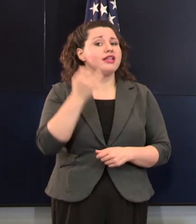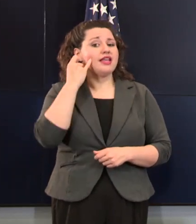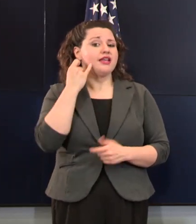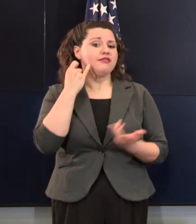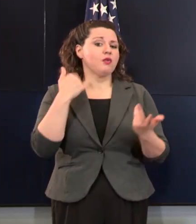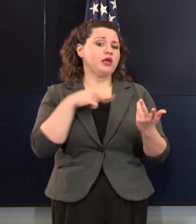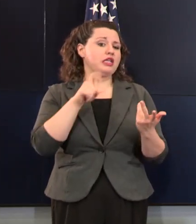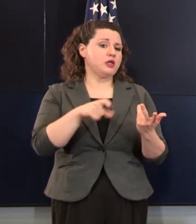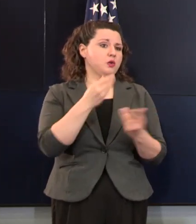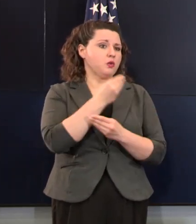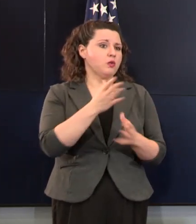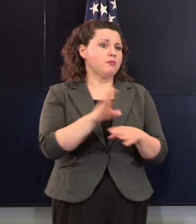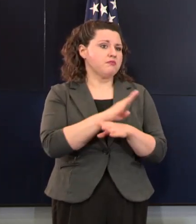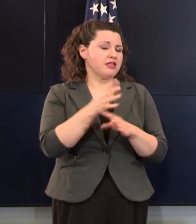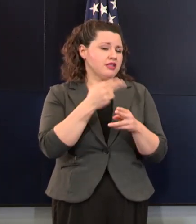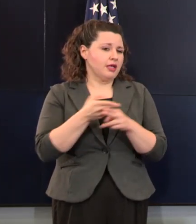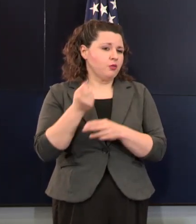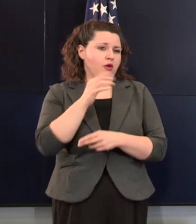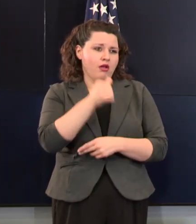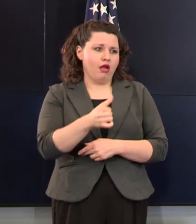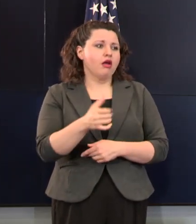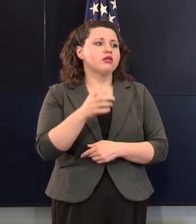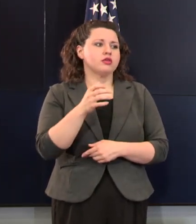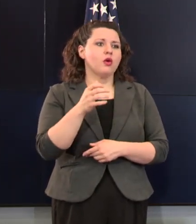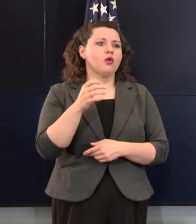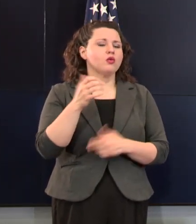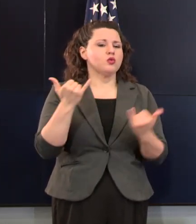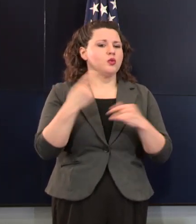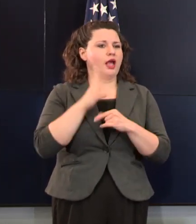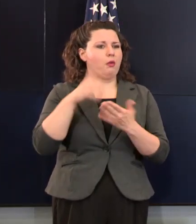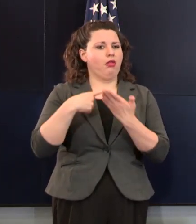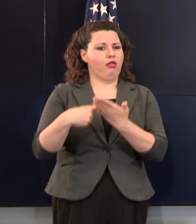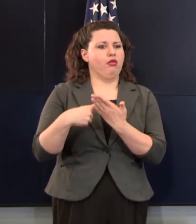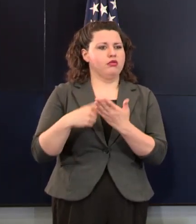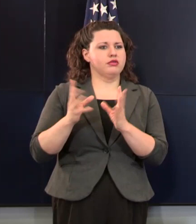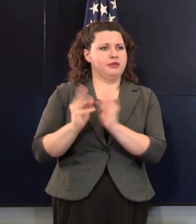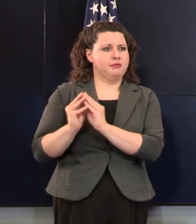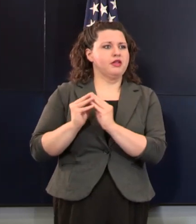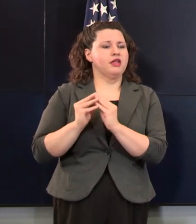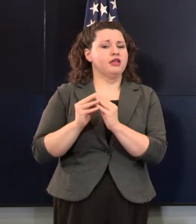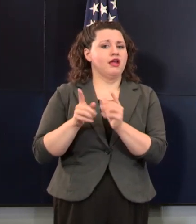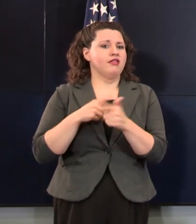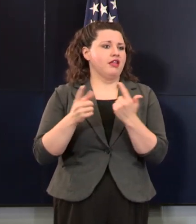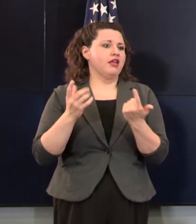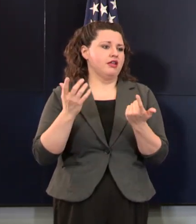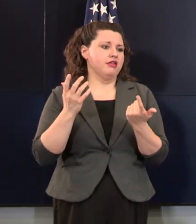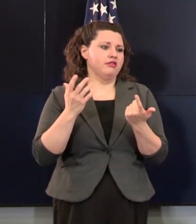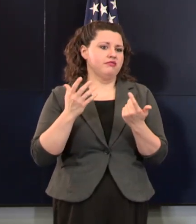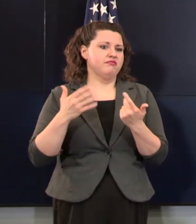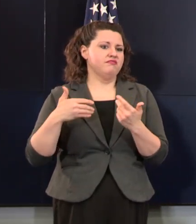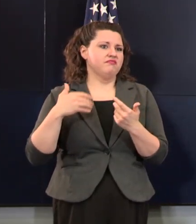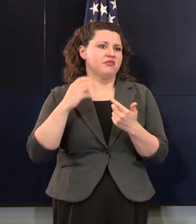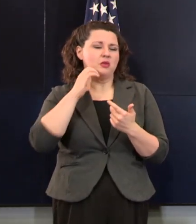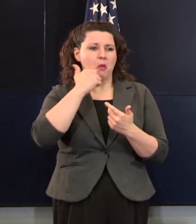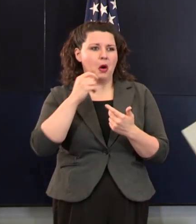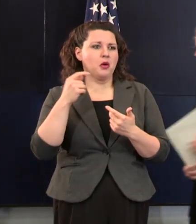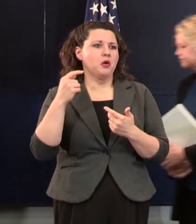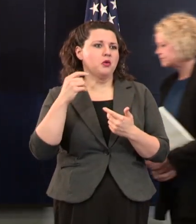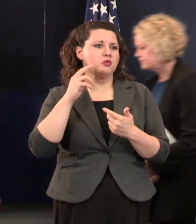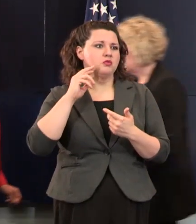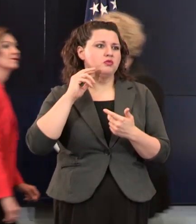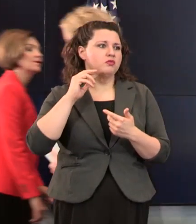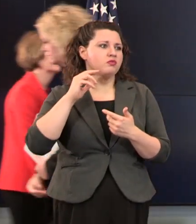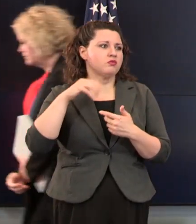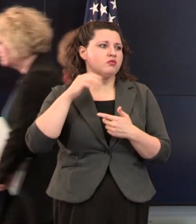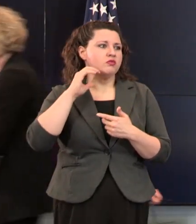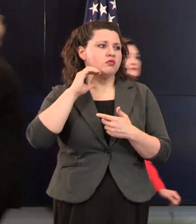businesses at this time. So I think it's actively on the to-do list for today, and we'll have more information for you in the next couple of days. And as a follow-up to